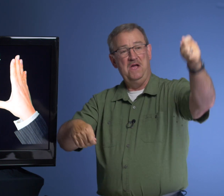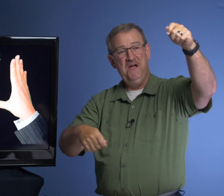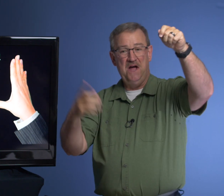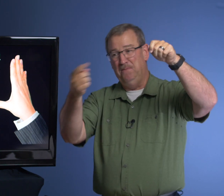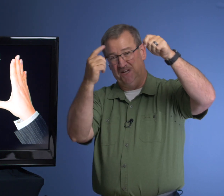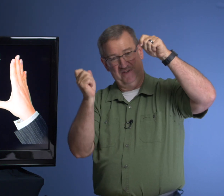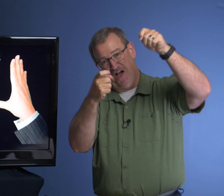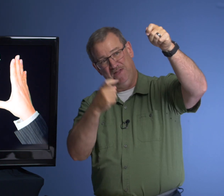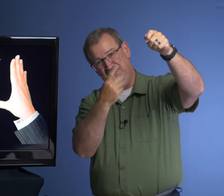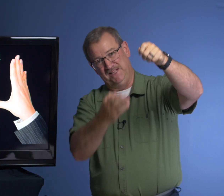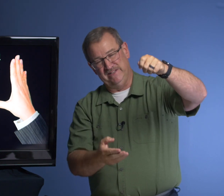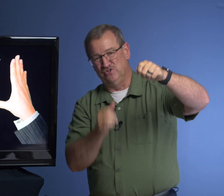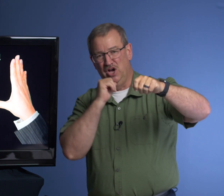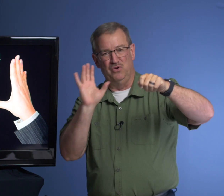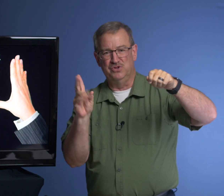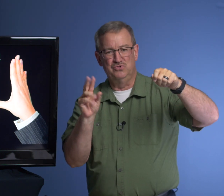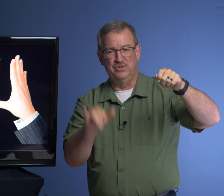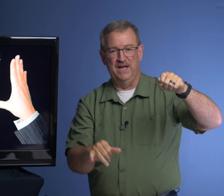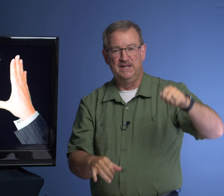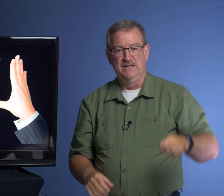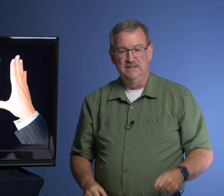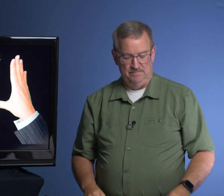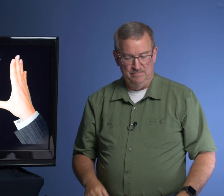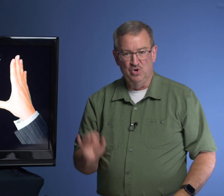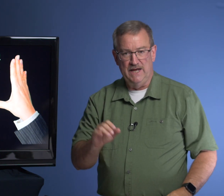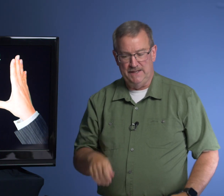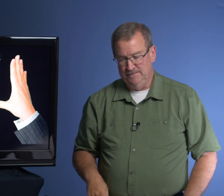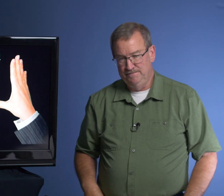Hey, I'm giving this. No, don't do that. More like,